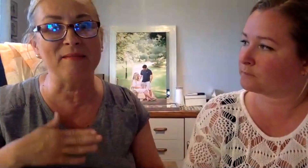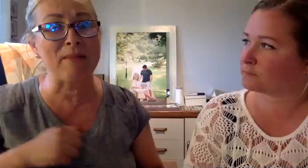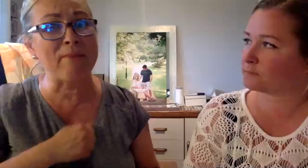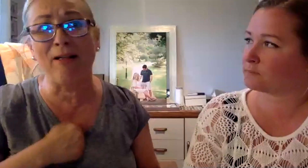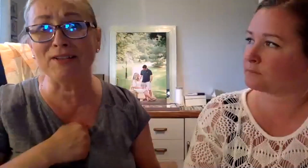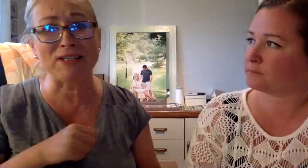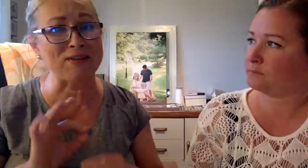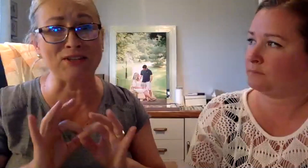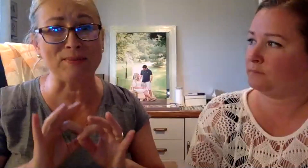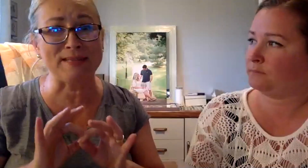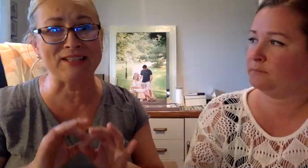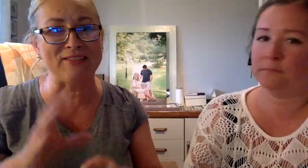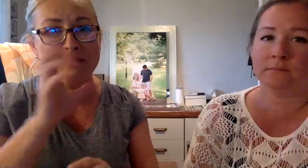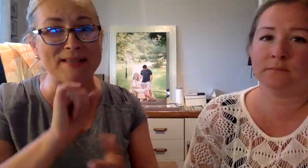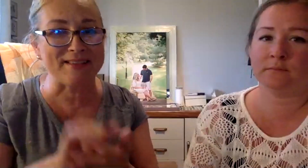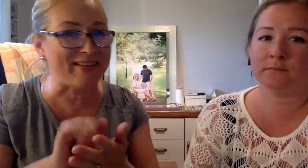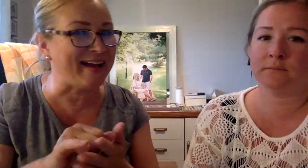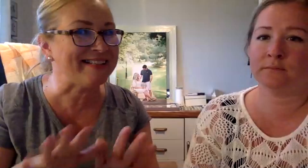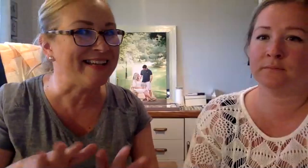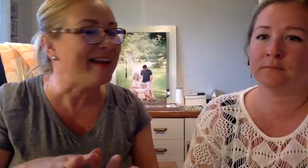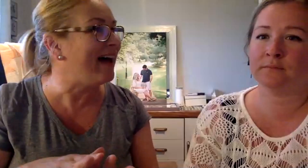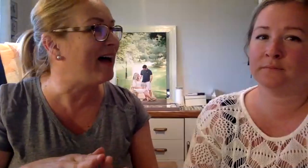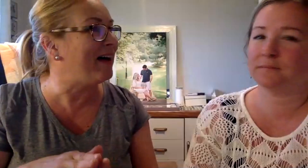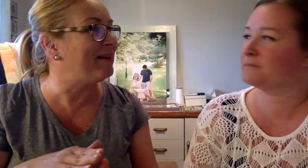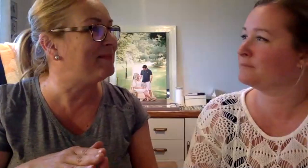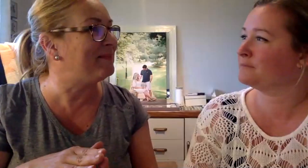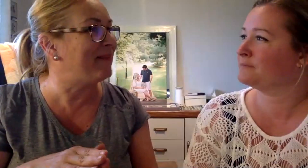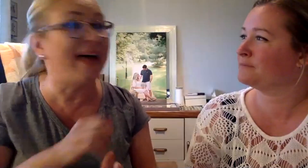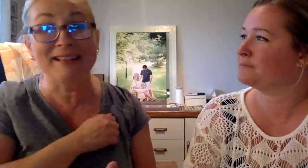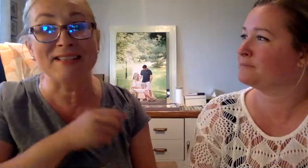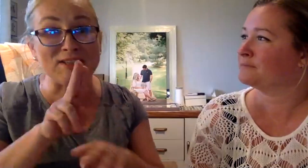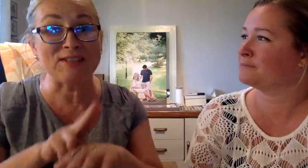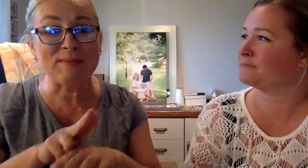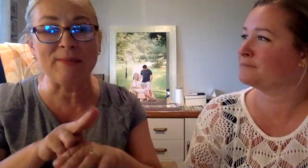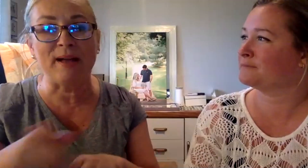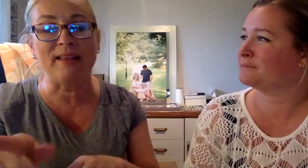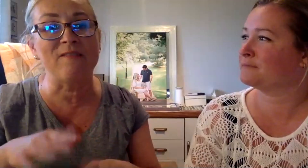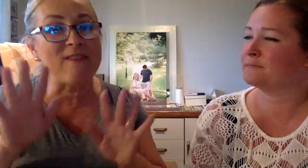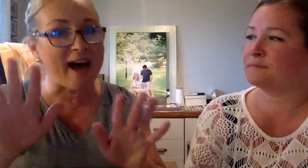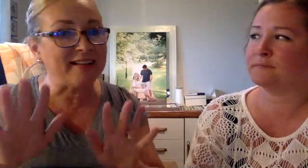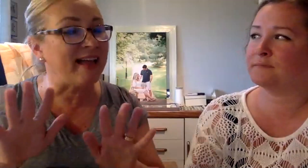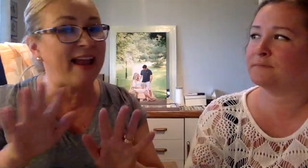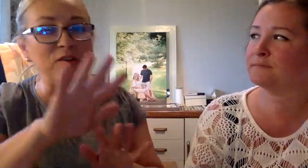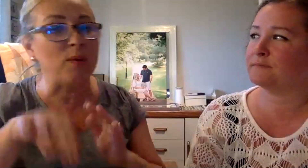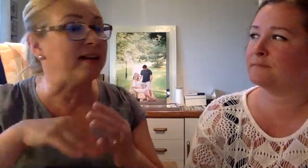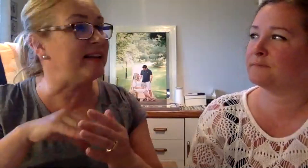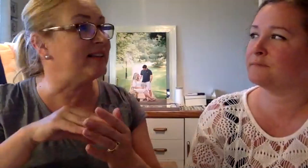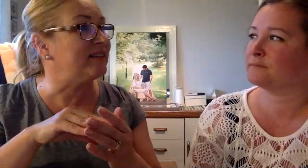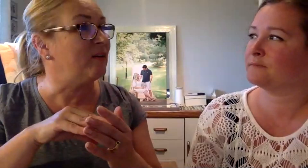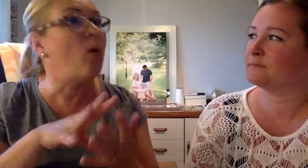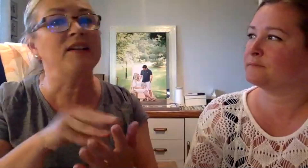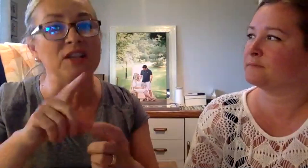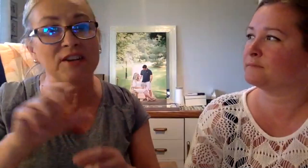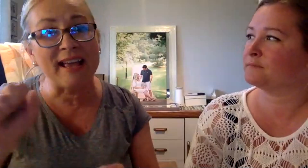again, my apologies for the interpretation if I miss all that. Alex is used to me, but the fact that everyone